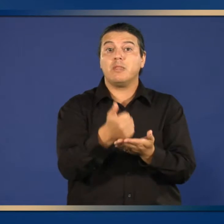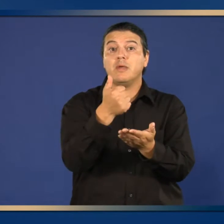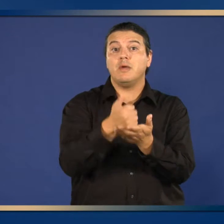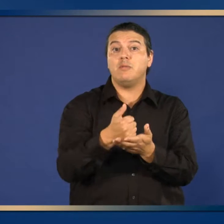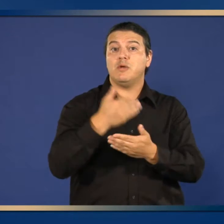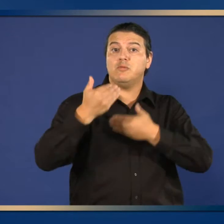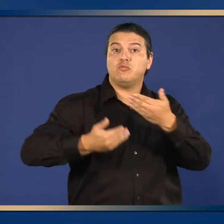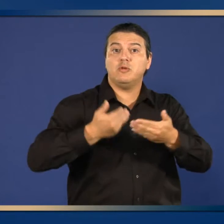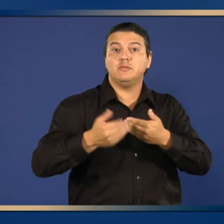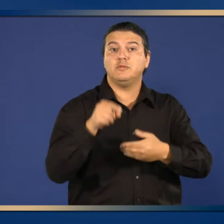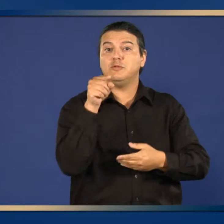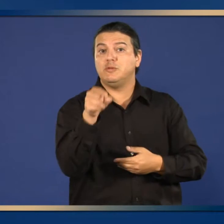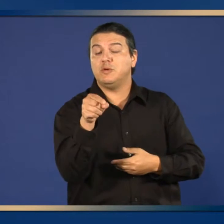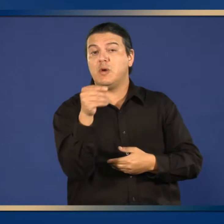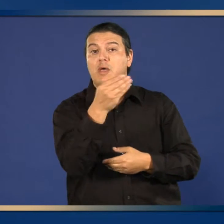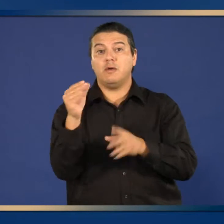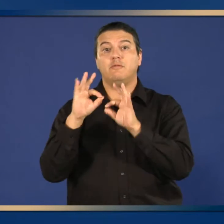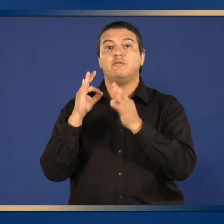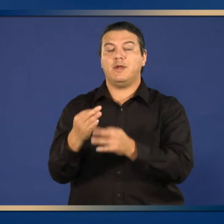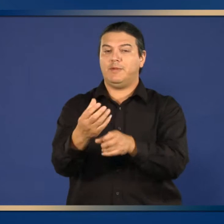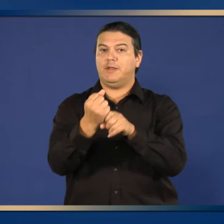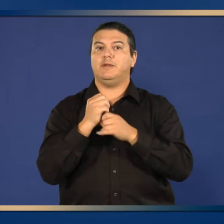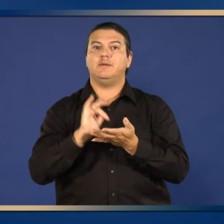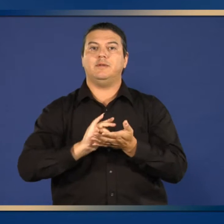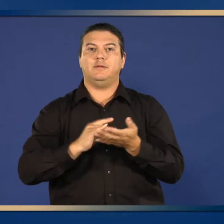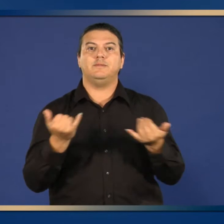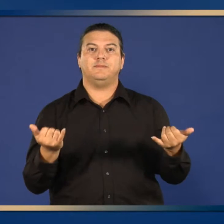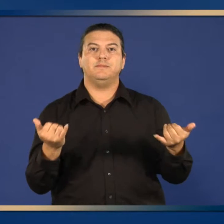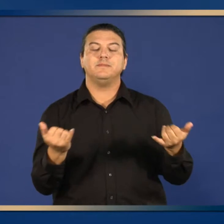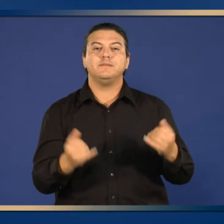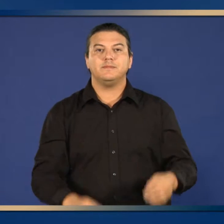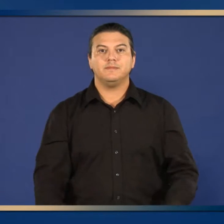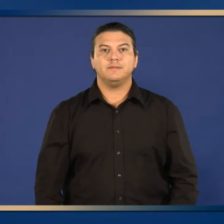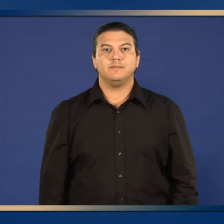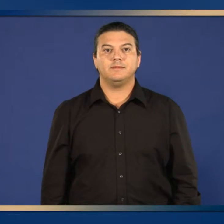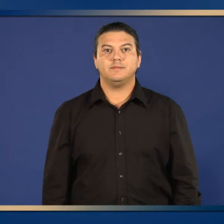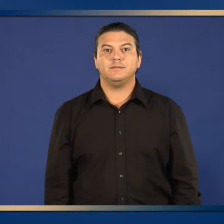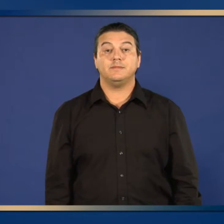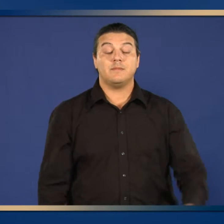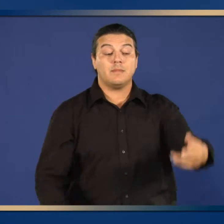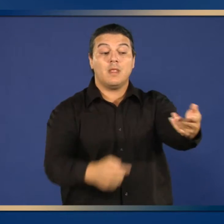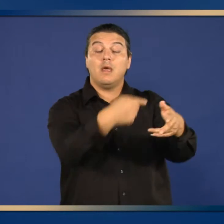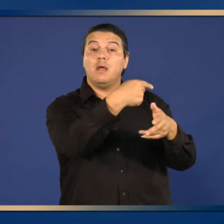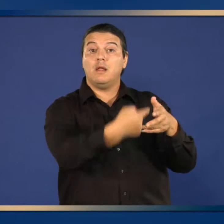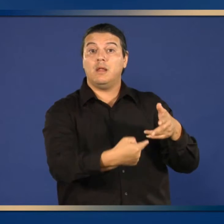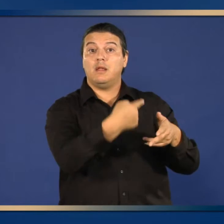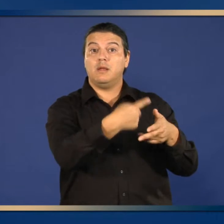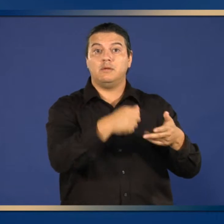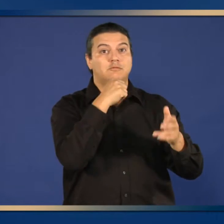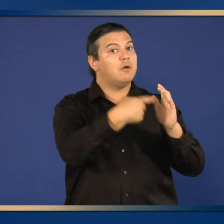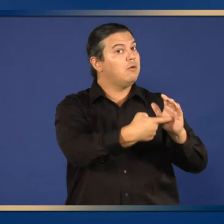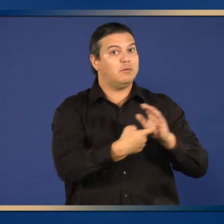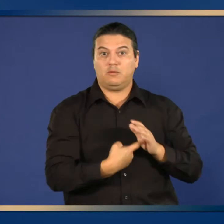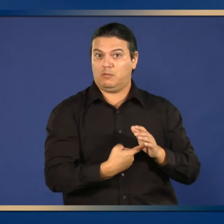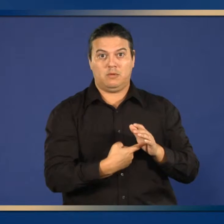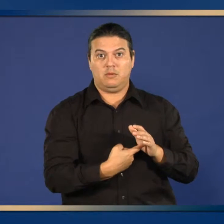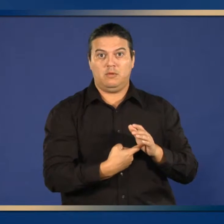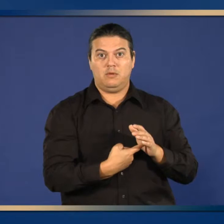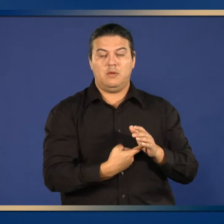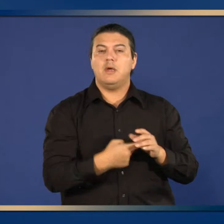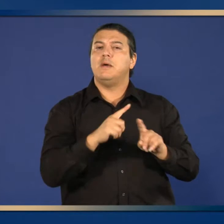and your family to receive the medications available here today. Although not